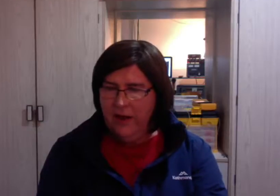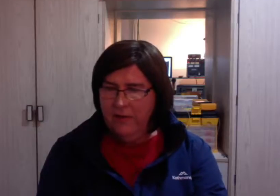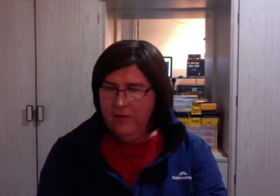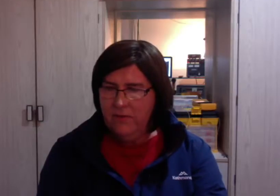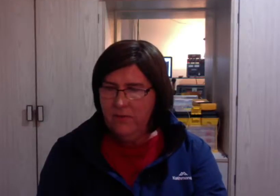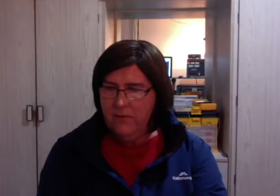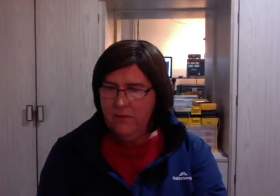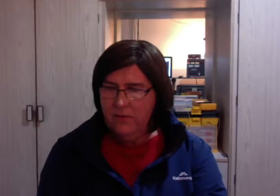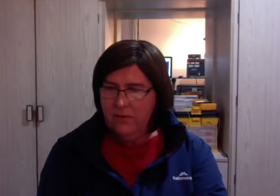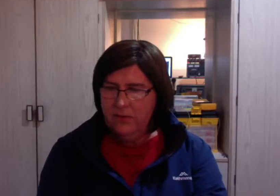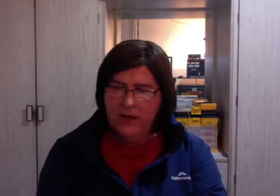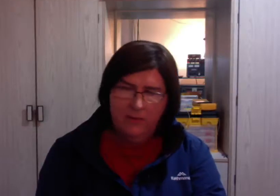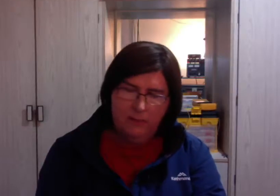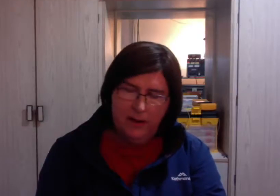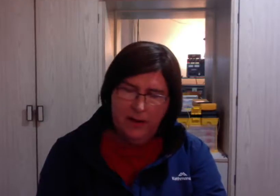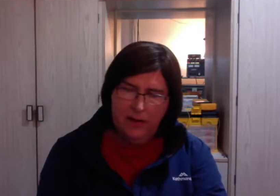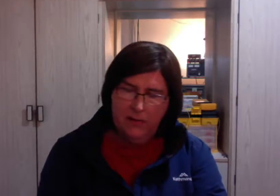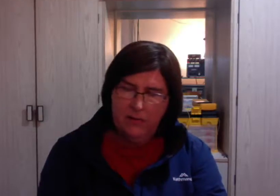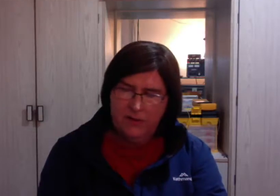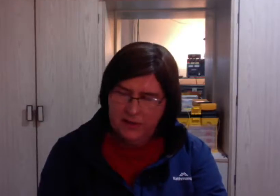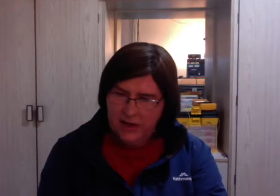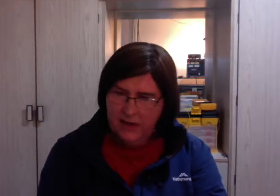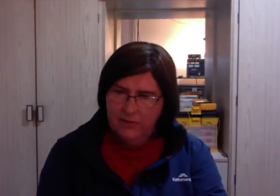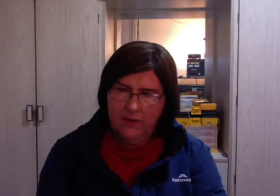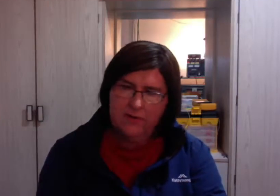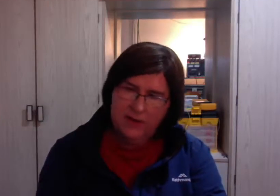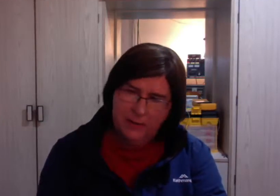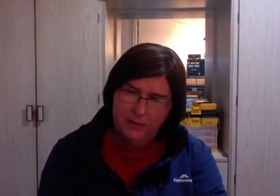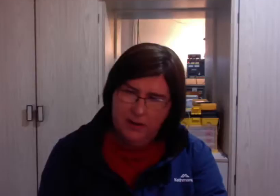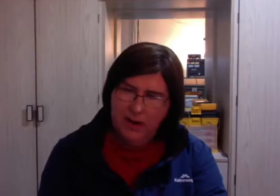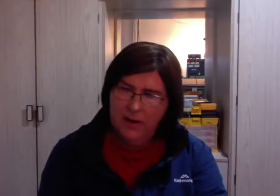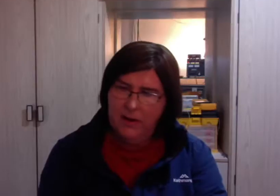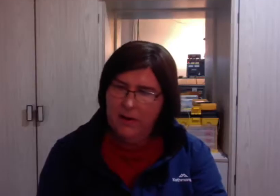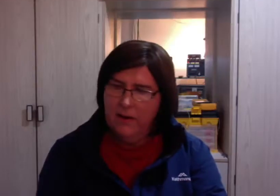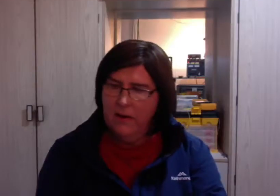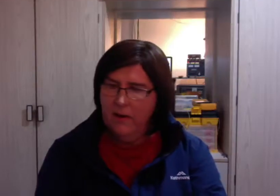to Chambers Pillar, or Titicala first, Chambers Pillar.